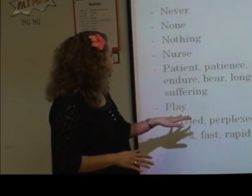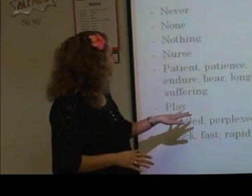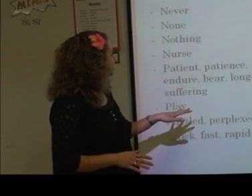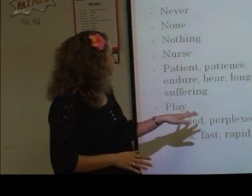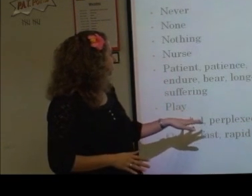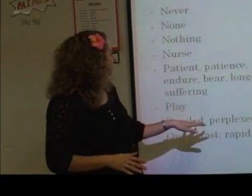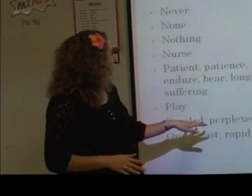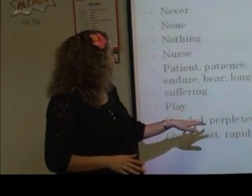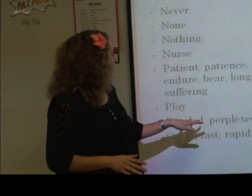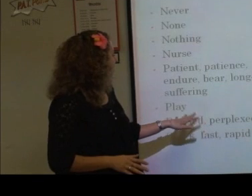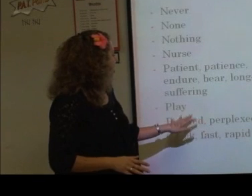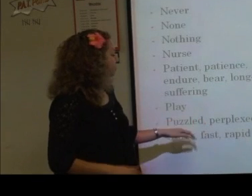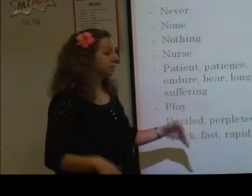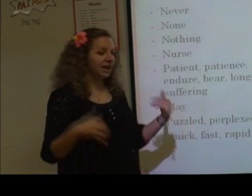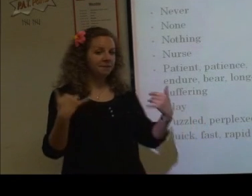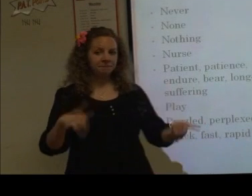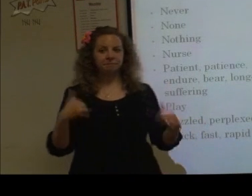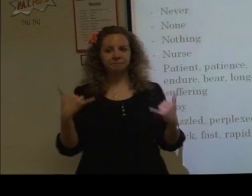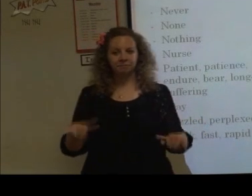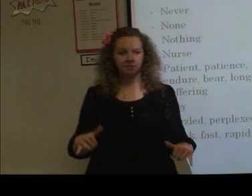patience. And then play.